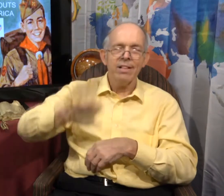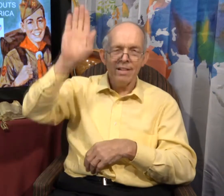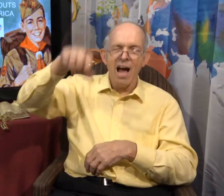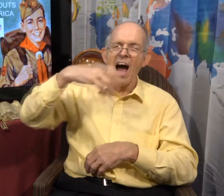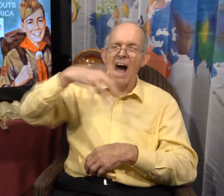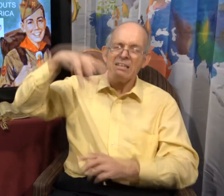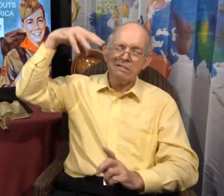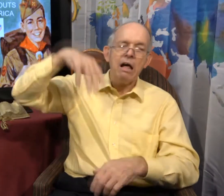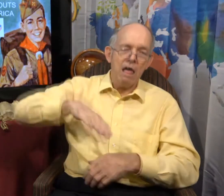Half.